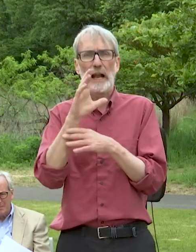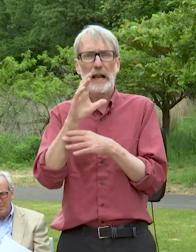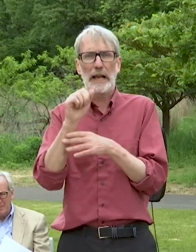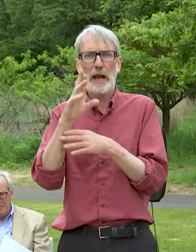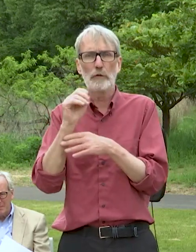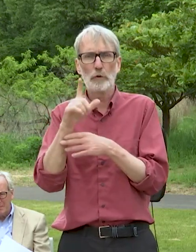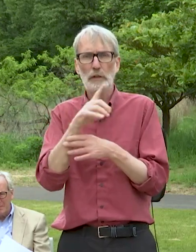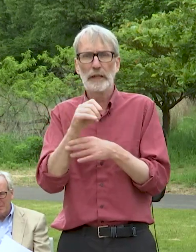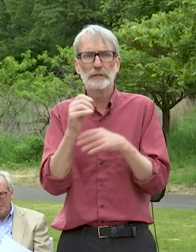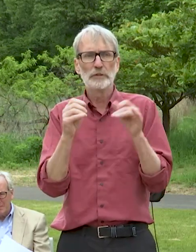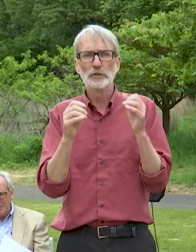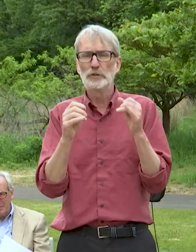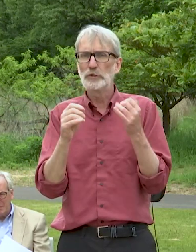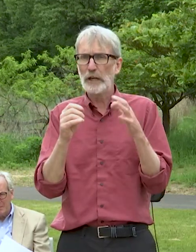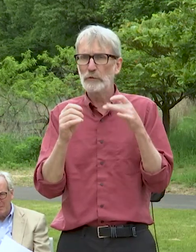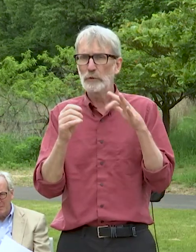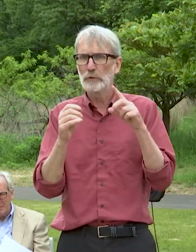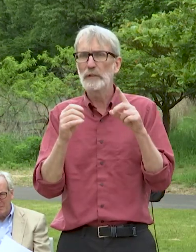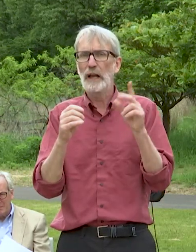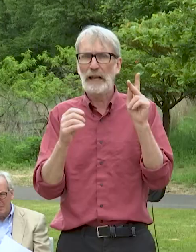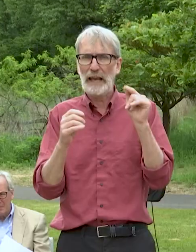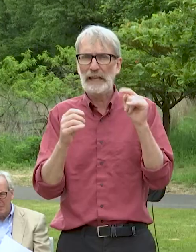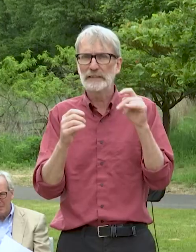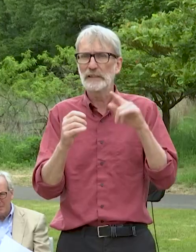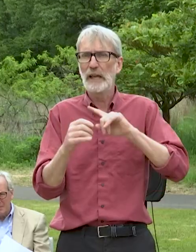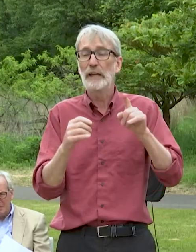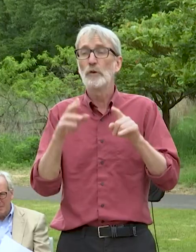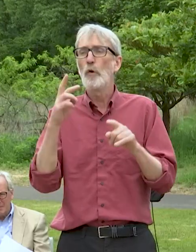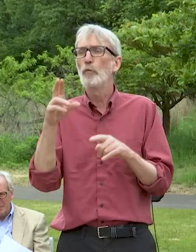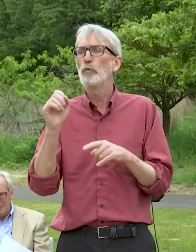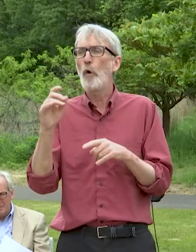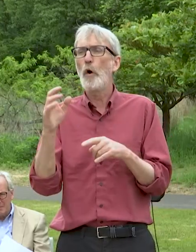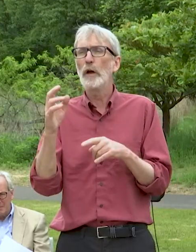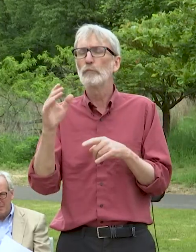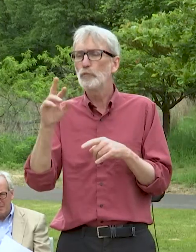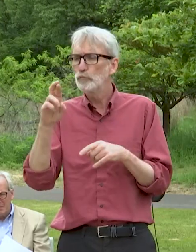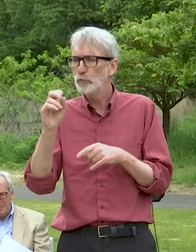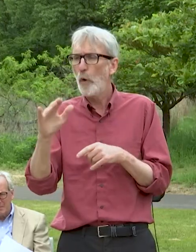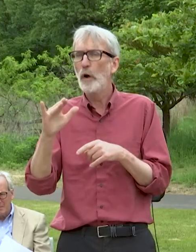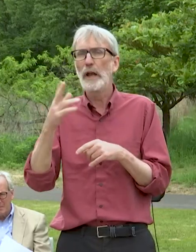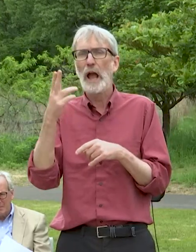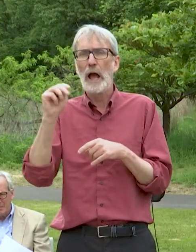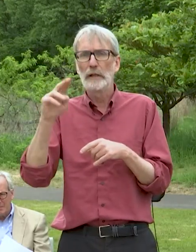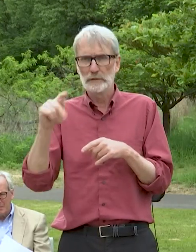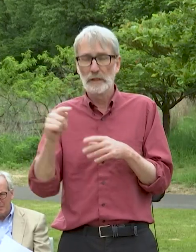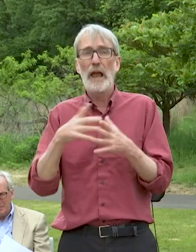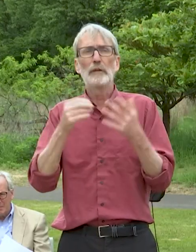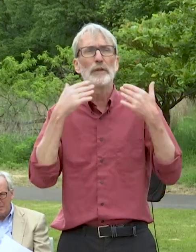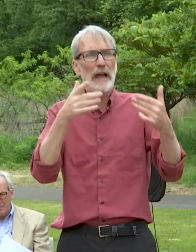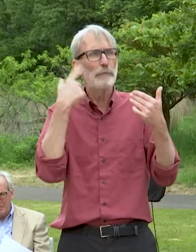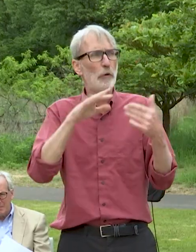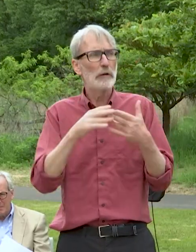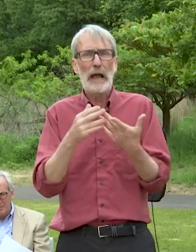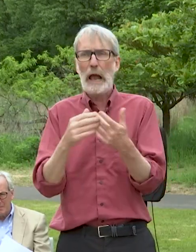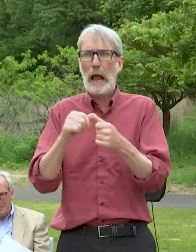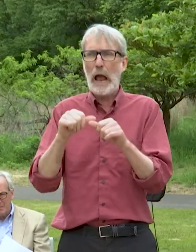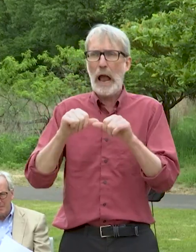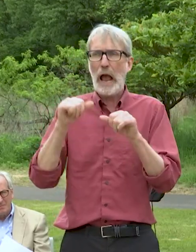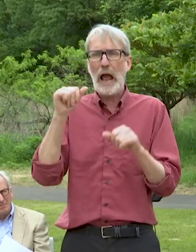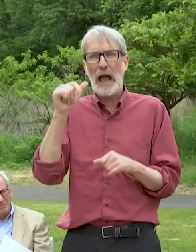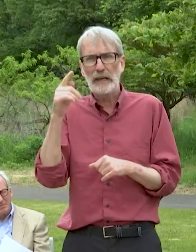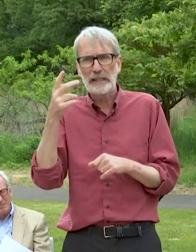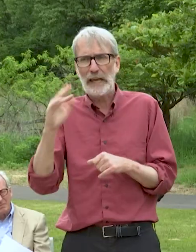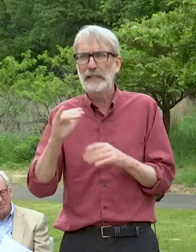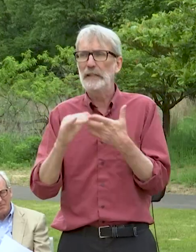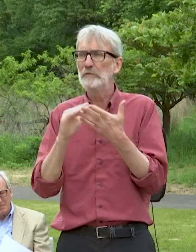and the Roy A. Hunt Foundation. We are also thankful to the Allegheny Regional Asset District for their continued investment